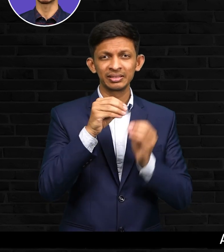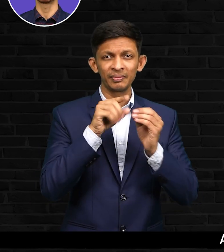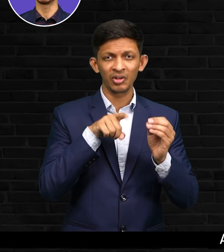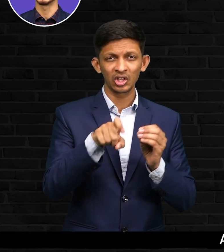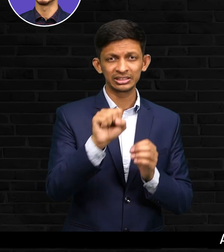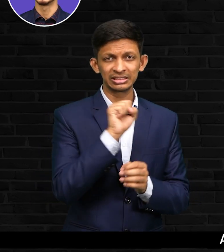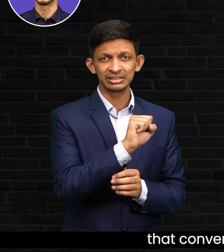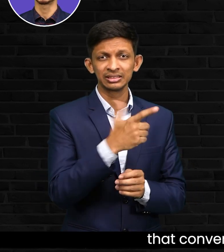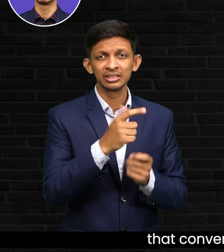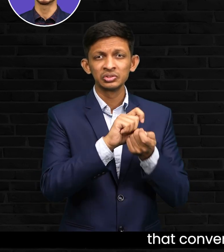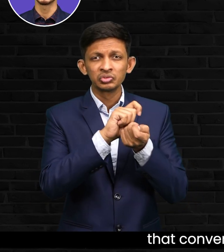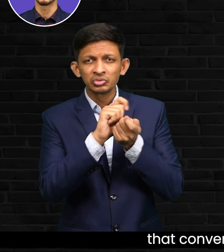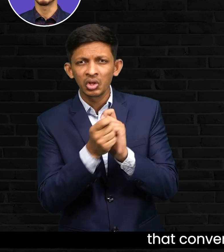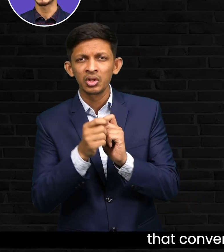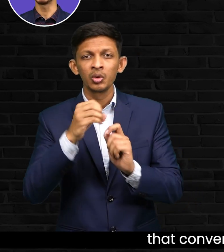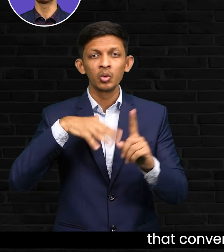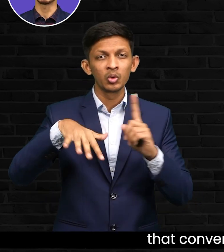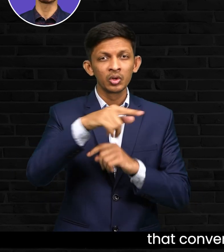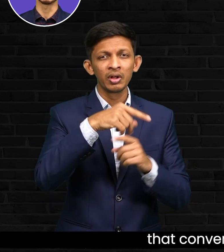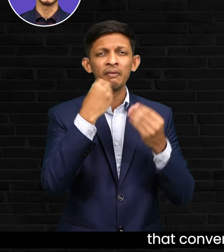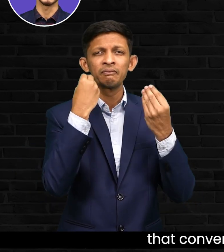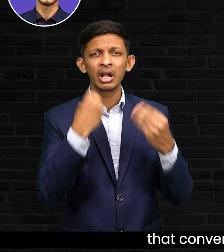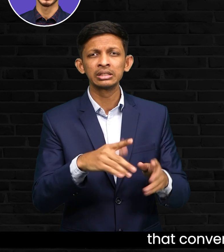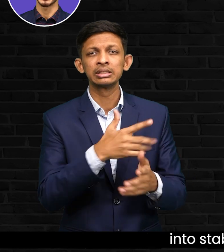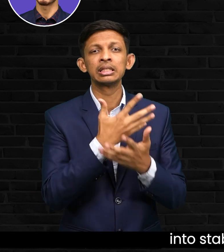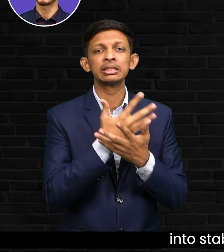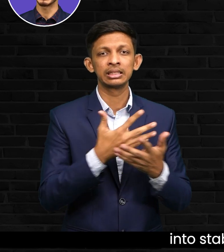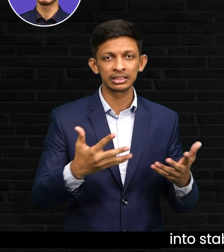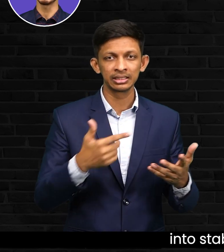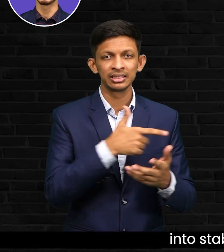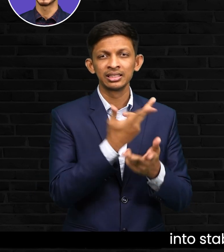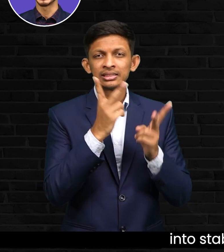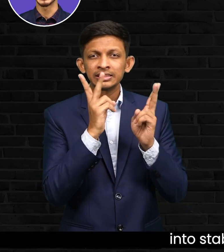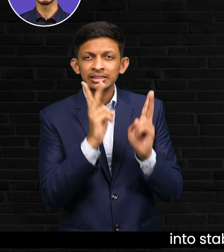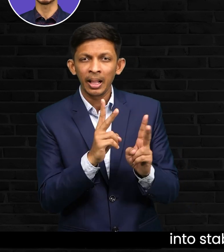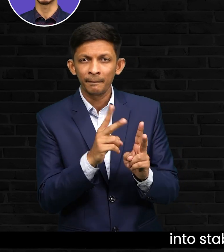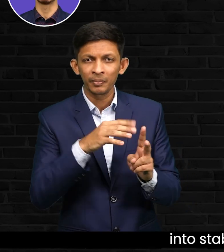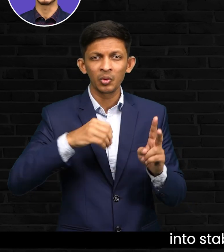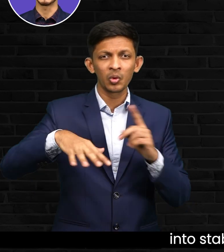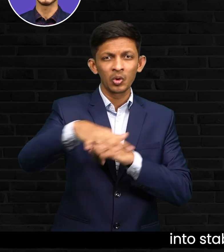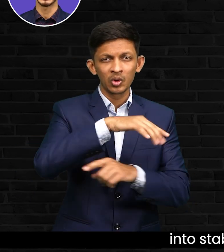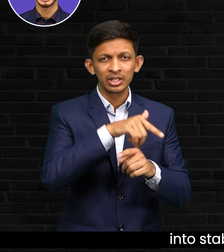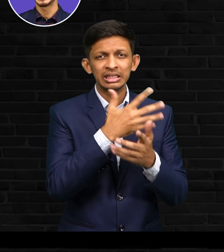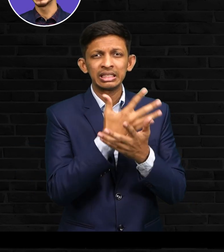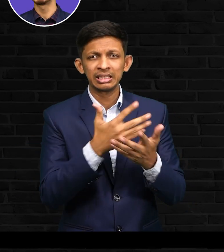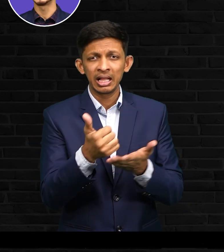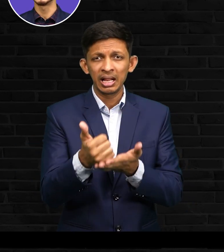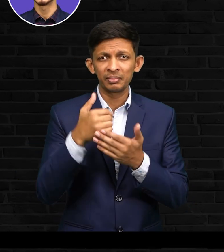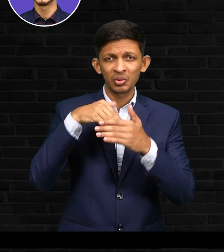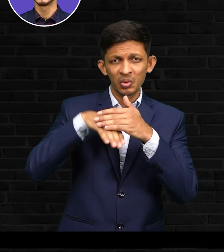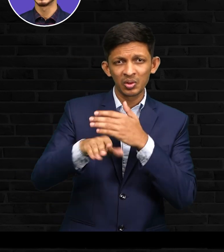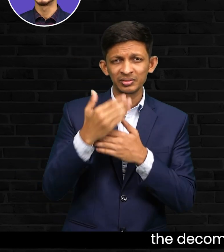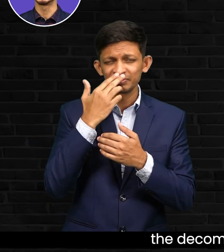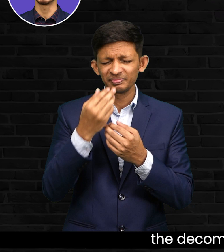Aerobic bacteria that convert organic waste materials into stable inorganic materials helps